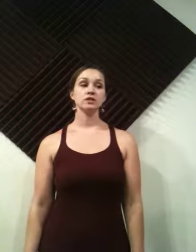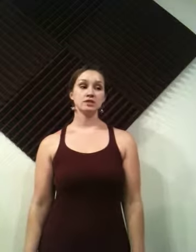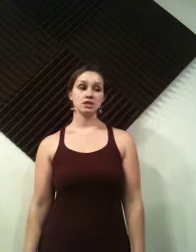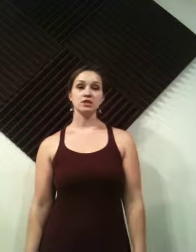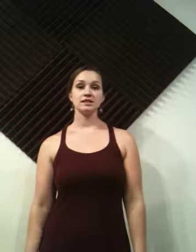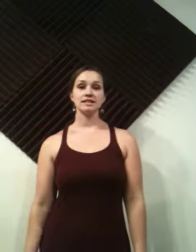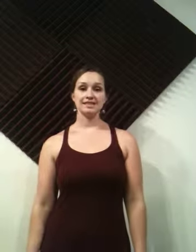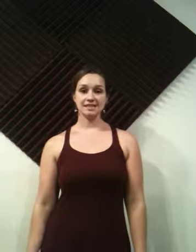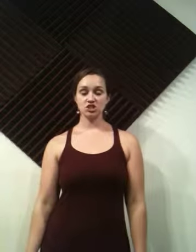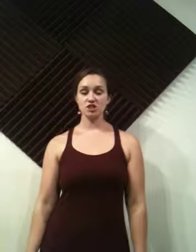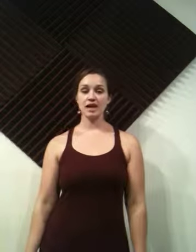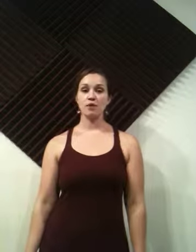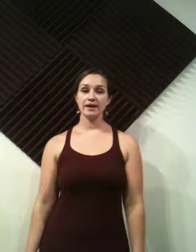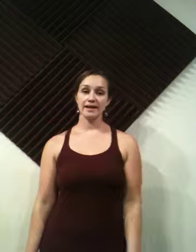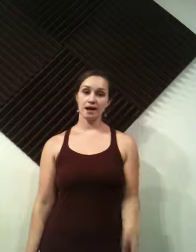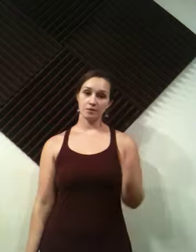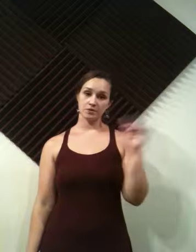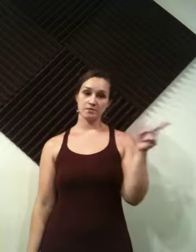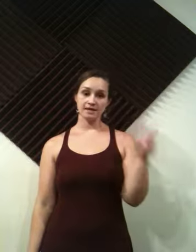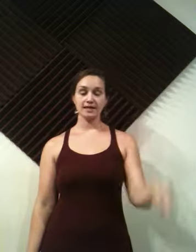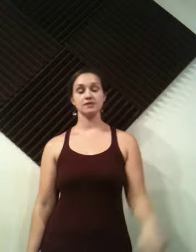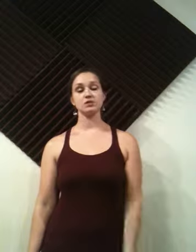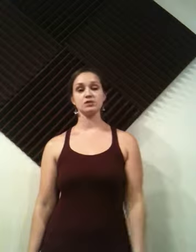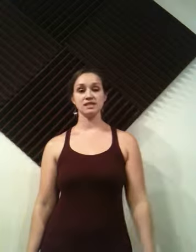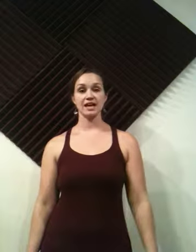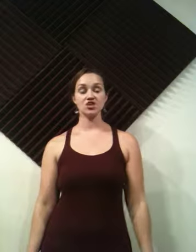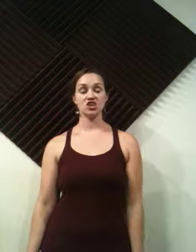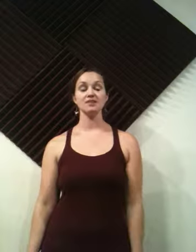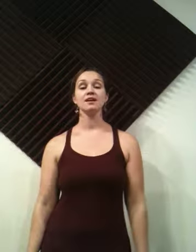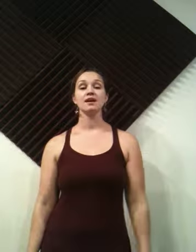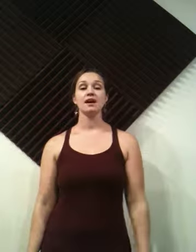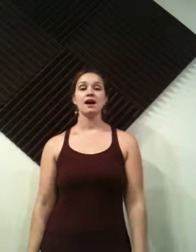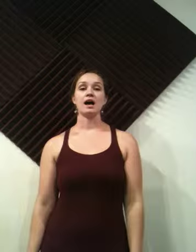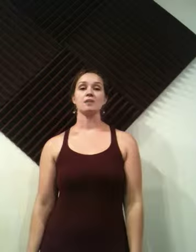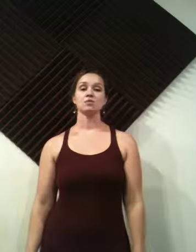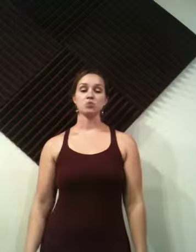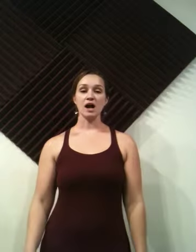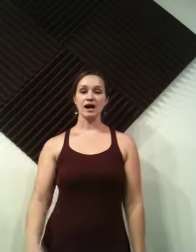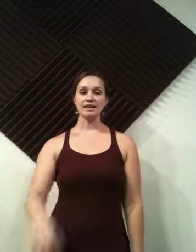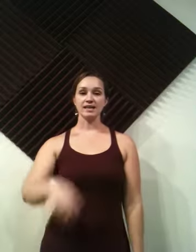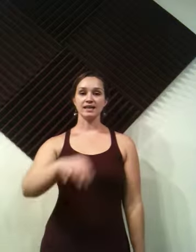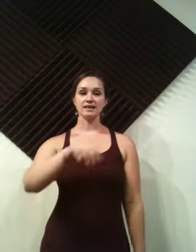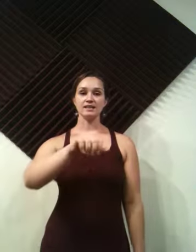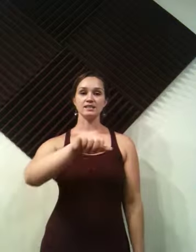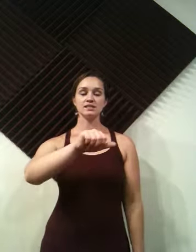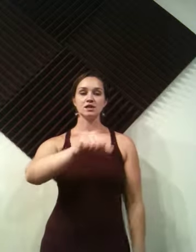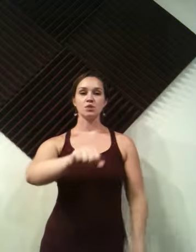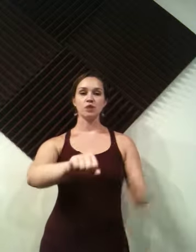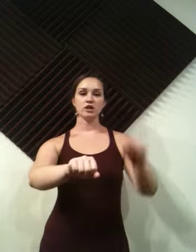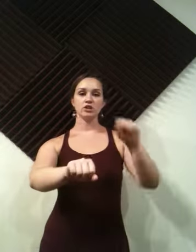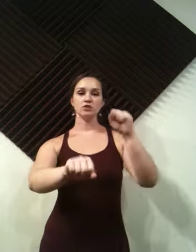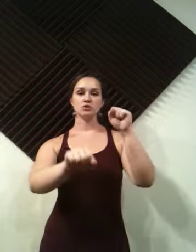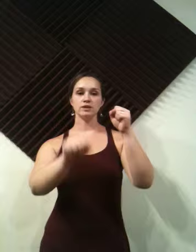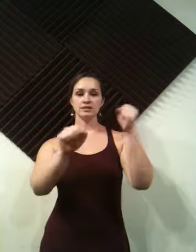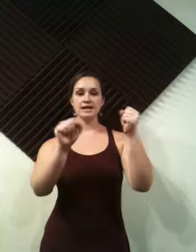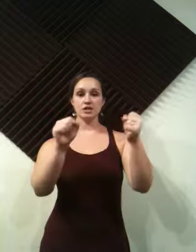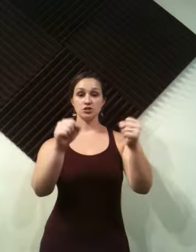can certainly teach it that way to help them make that association. Rock is where you take your